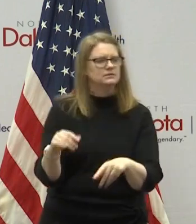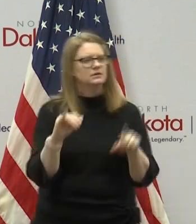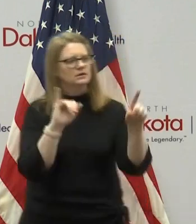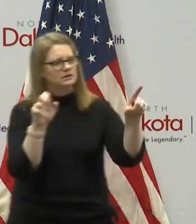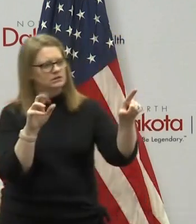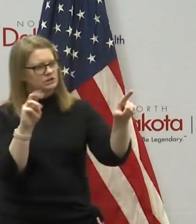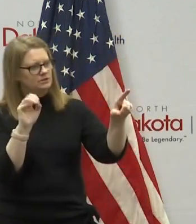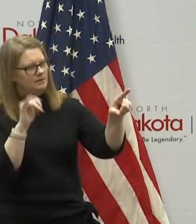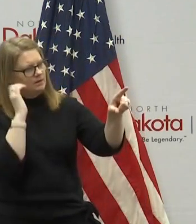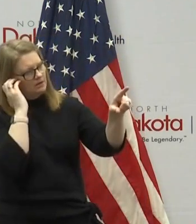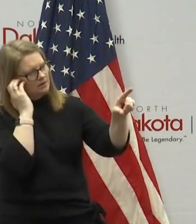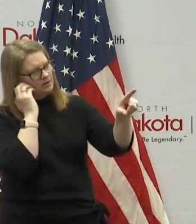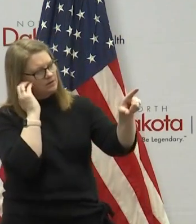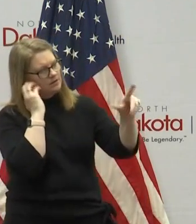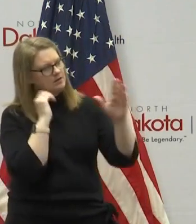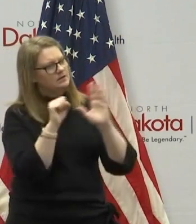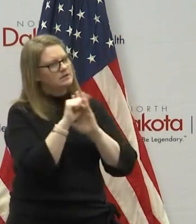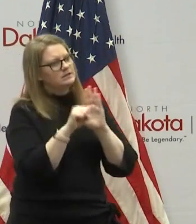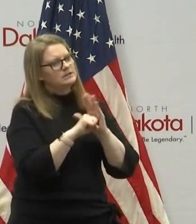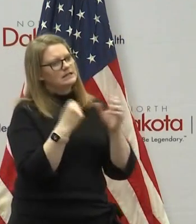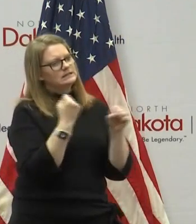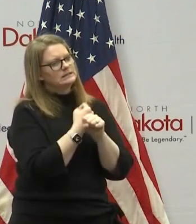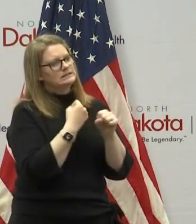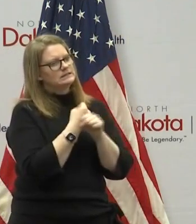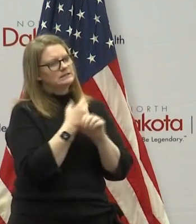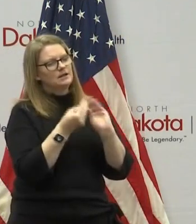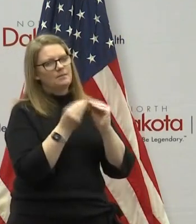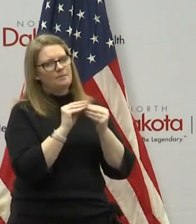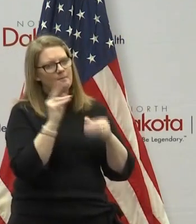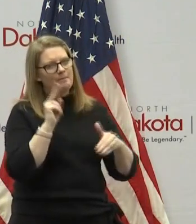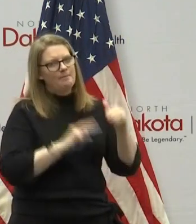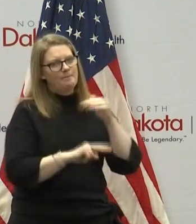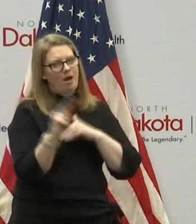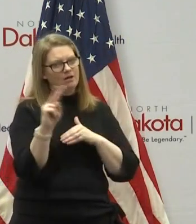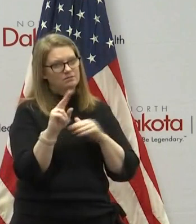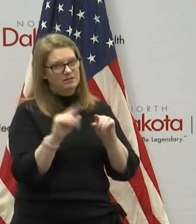Governor, will the state's statistical modeling be released tomorrow?